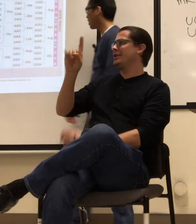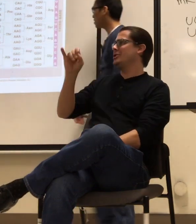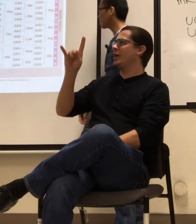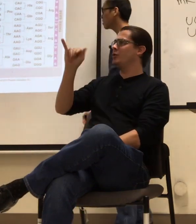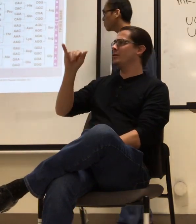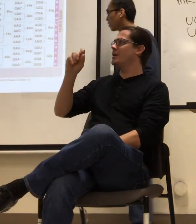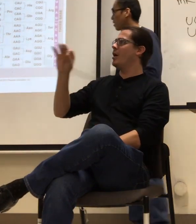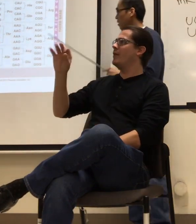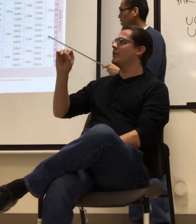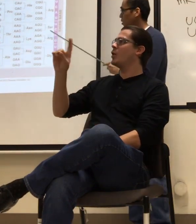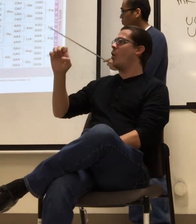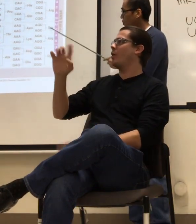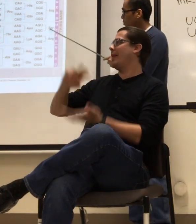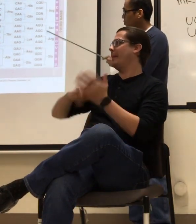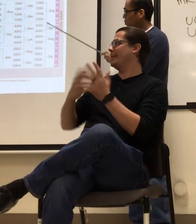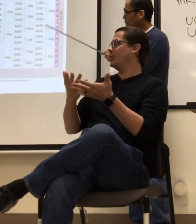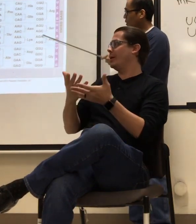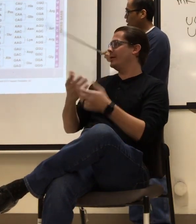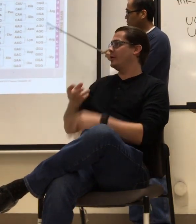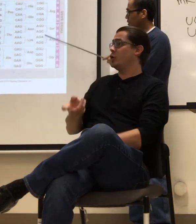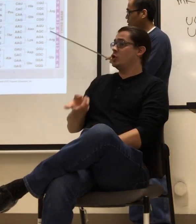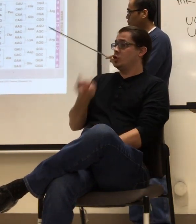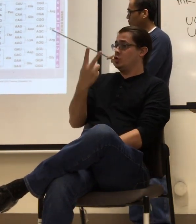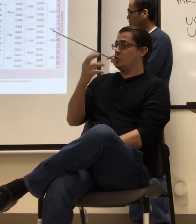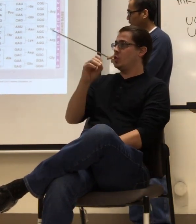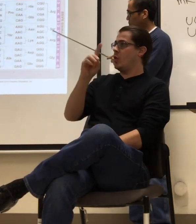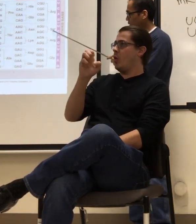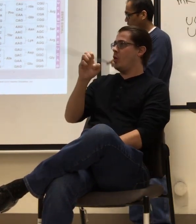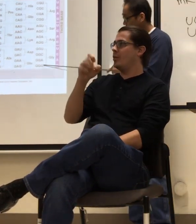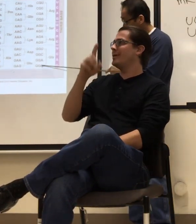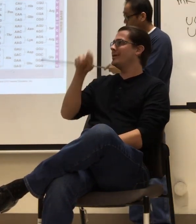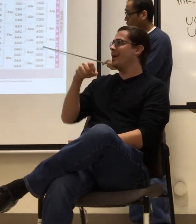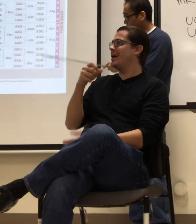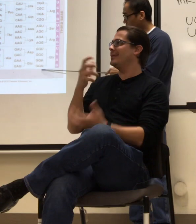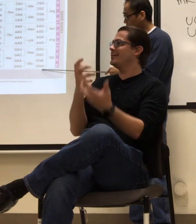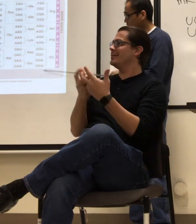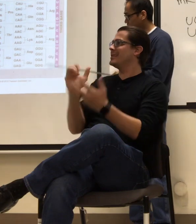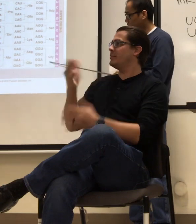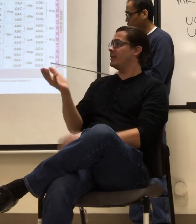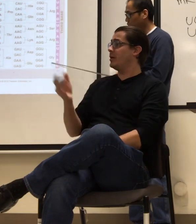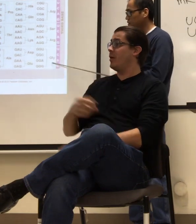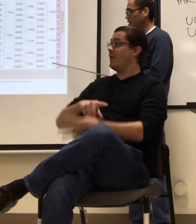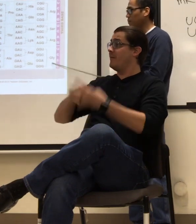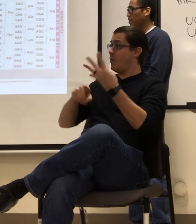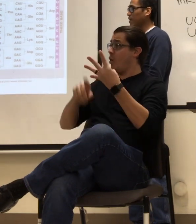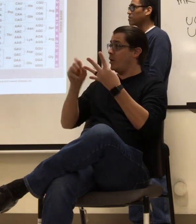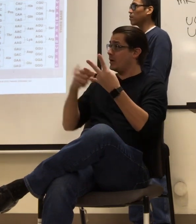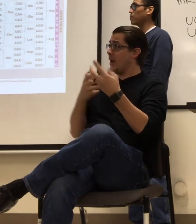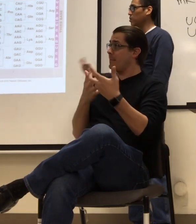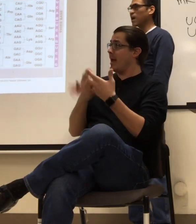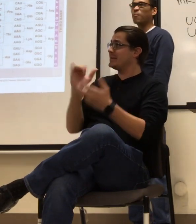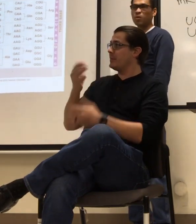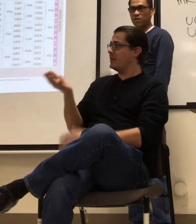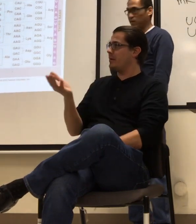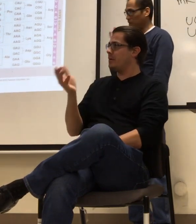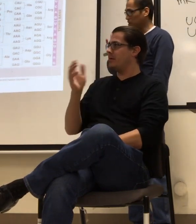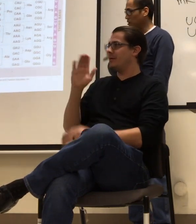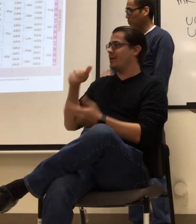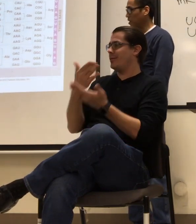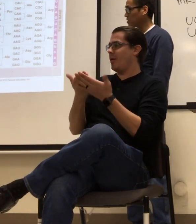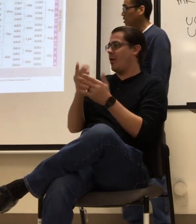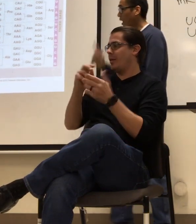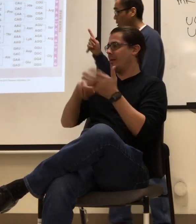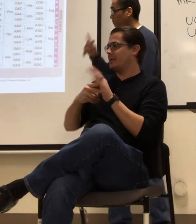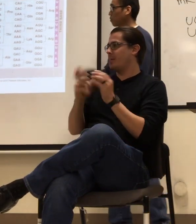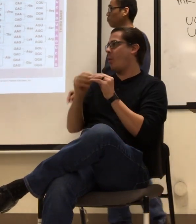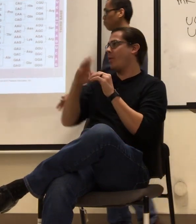simply means, 2 codons can code for the same thing. 4 codons can code for the same thing. That's all they mean. You got more than you need. That's